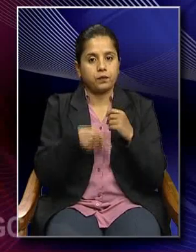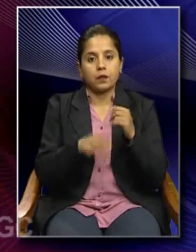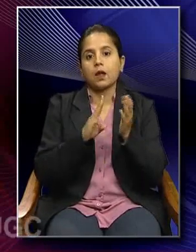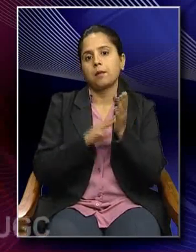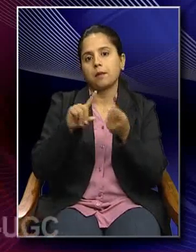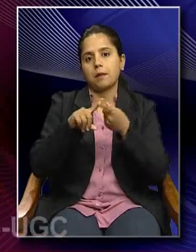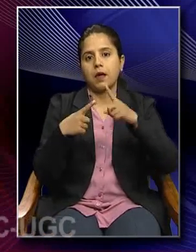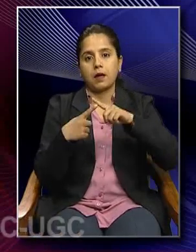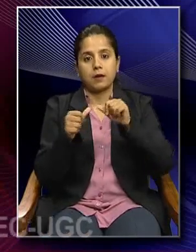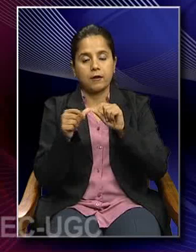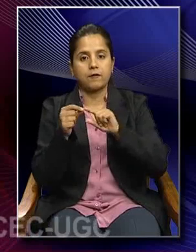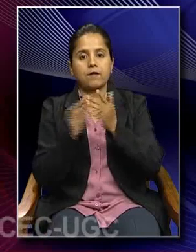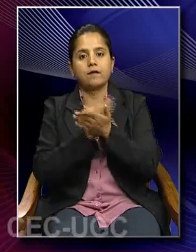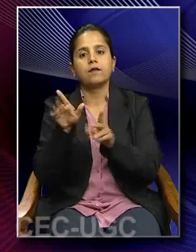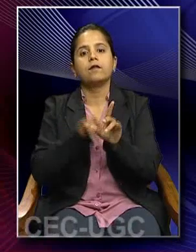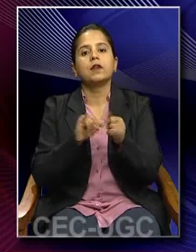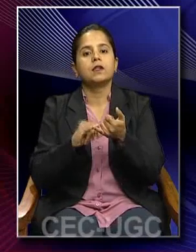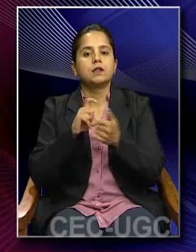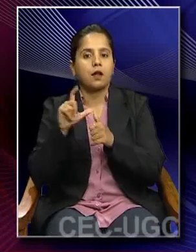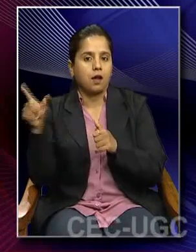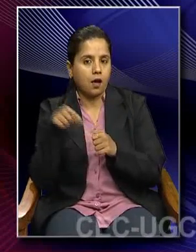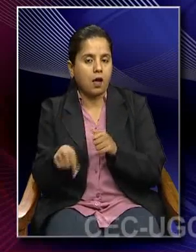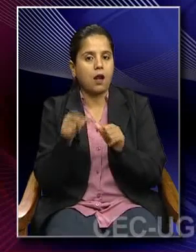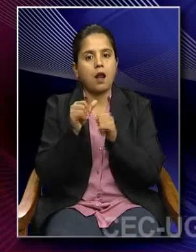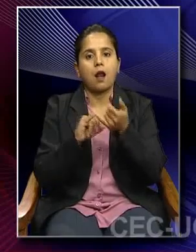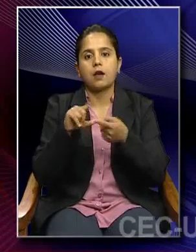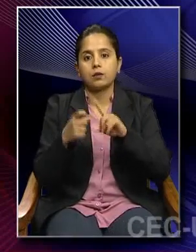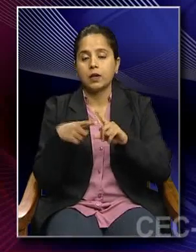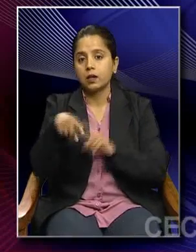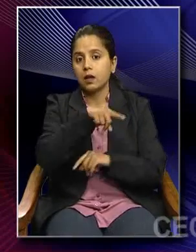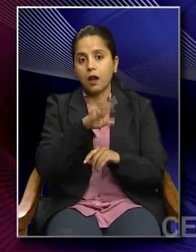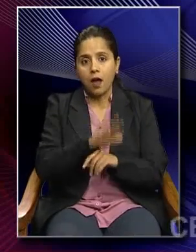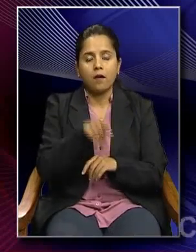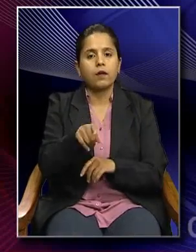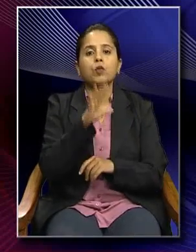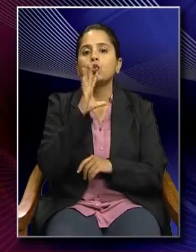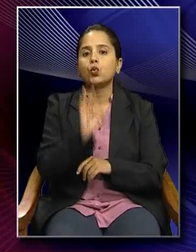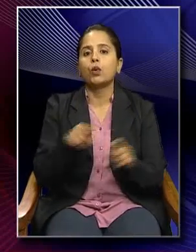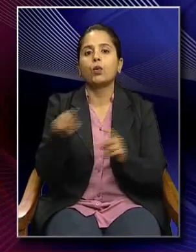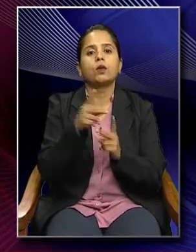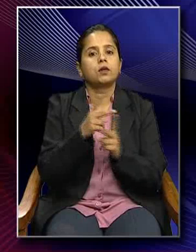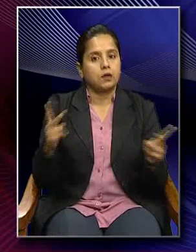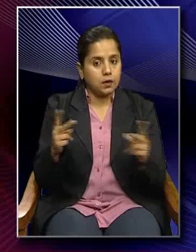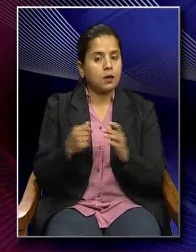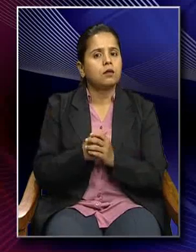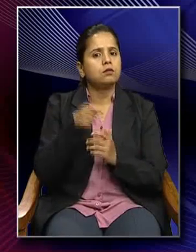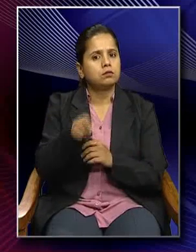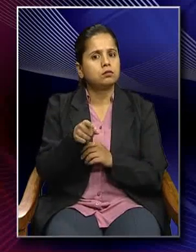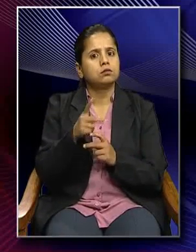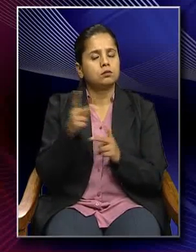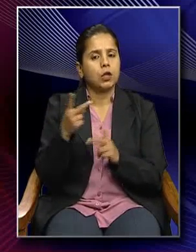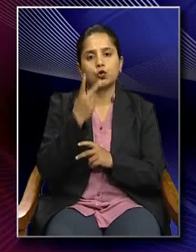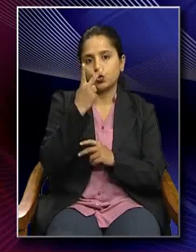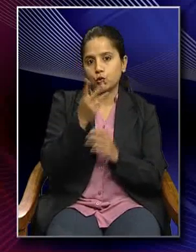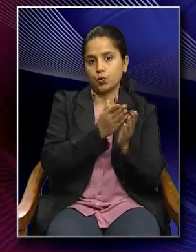metaphysical aspect, since it considers reality to be consisting of